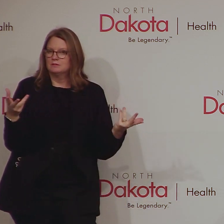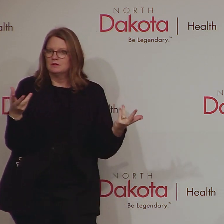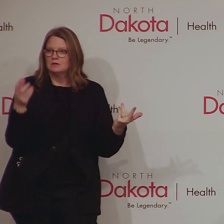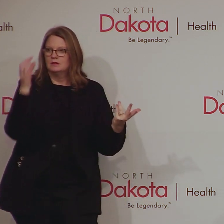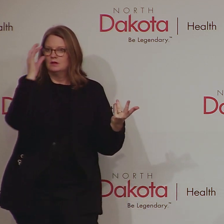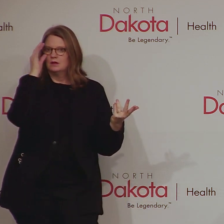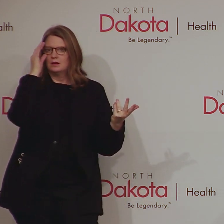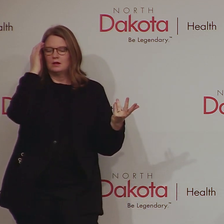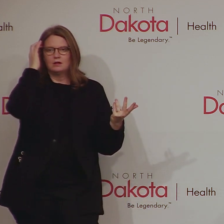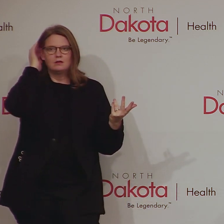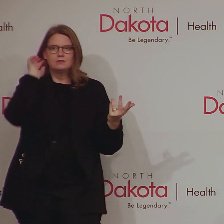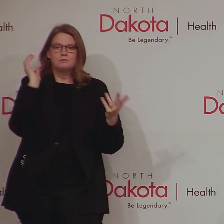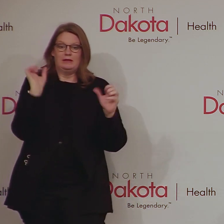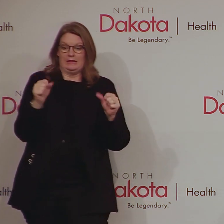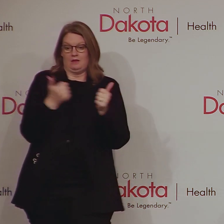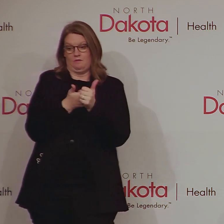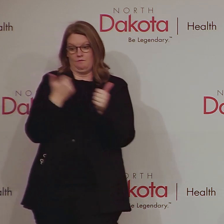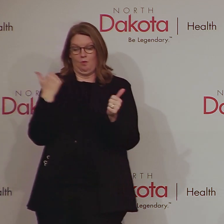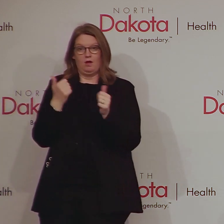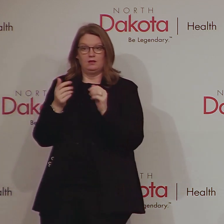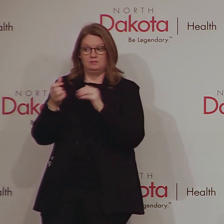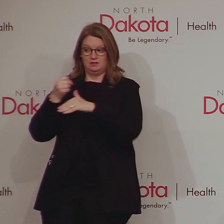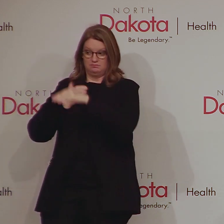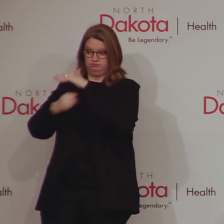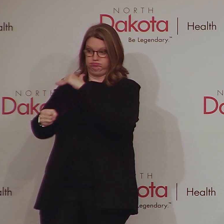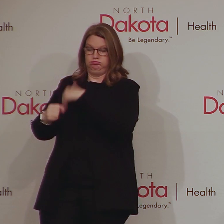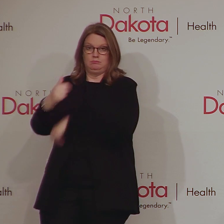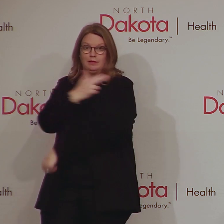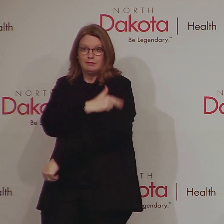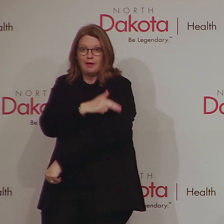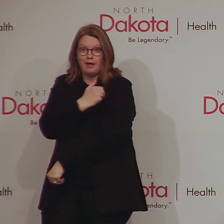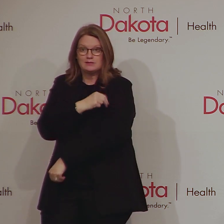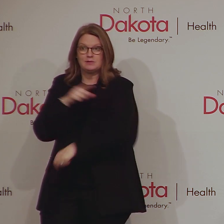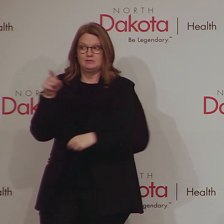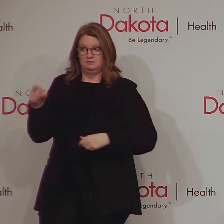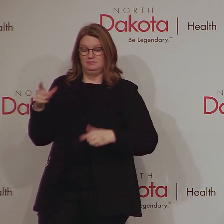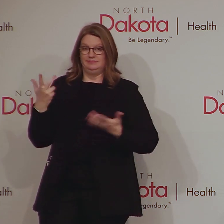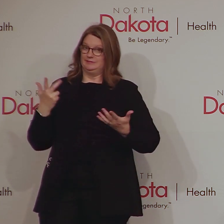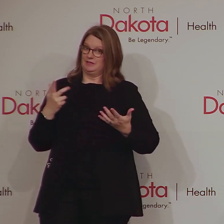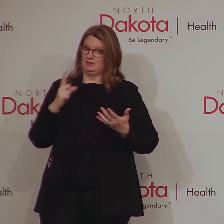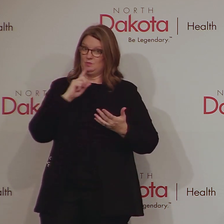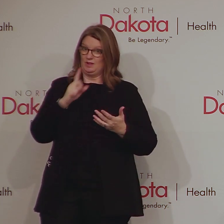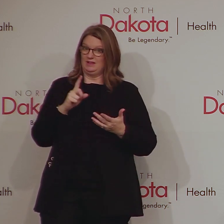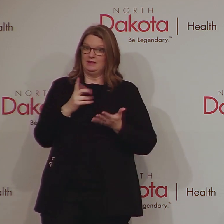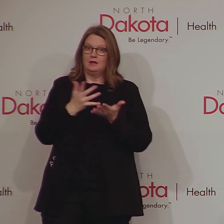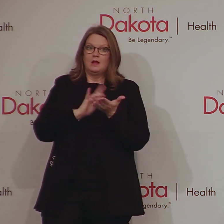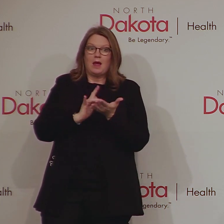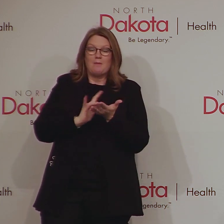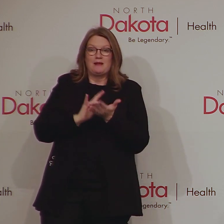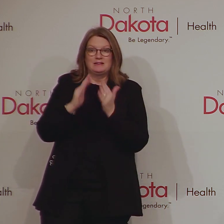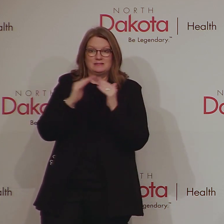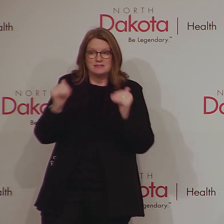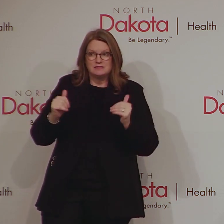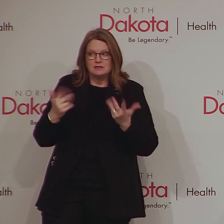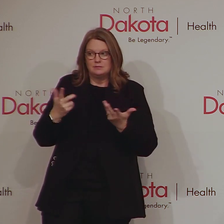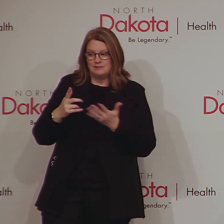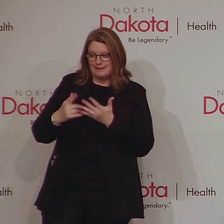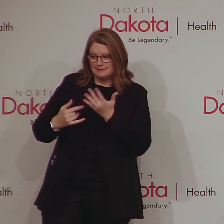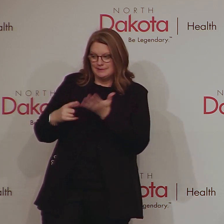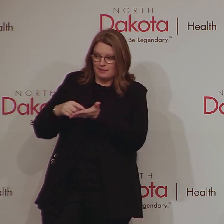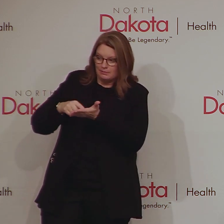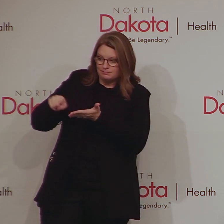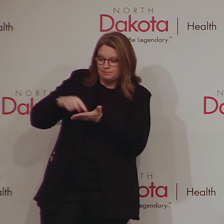this, then we can avoid hospitalizations, which have our medical system is filled and supported with taxpayer